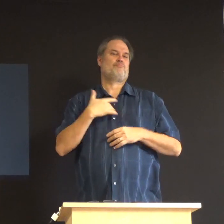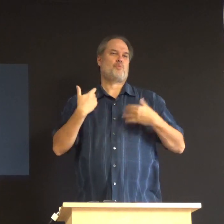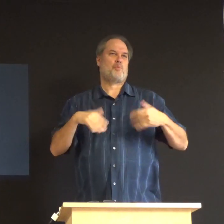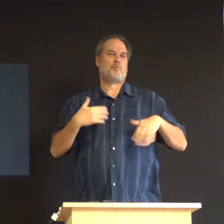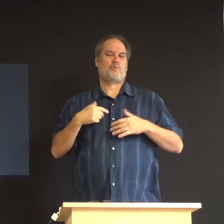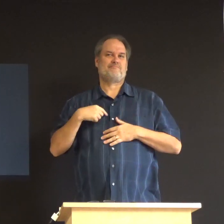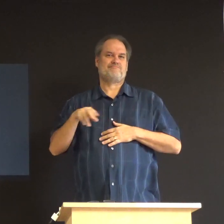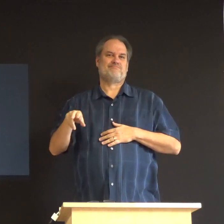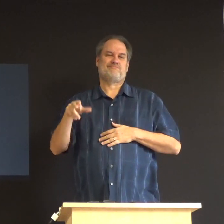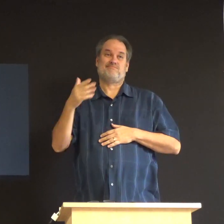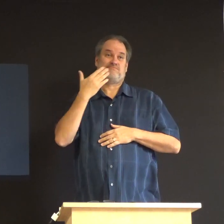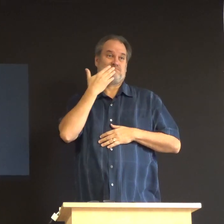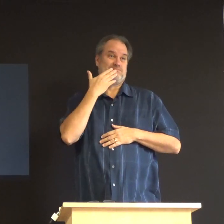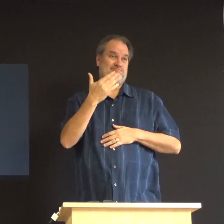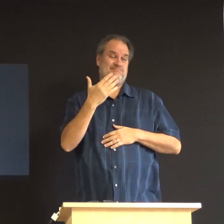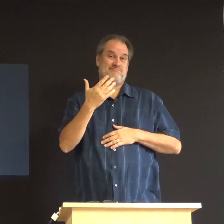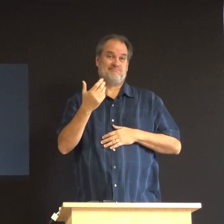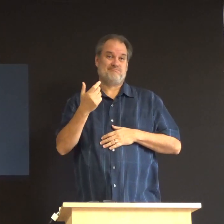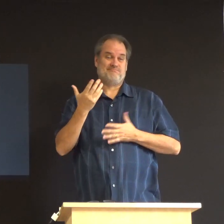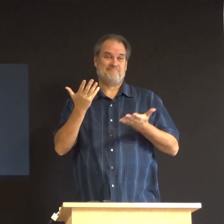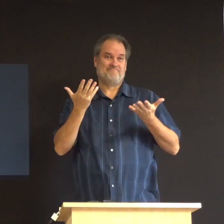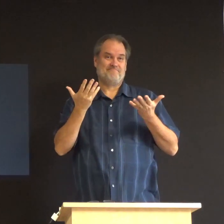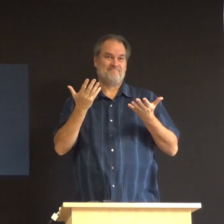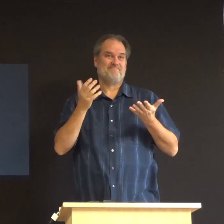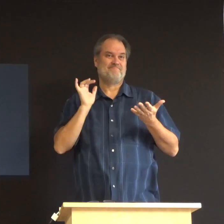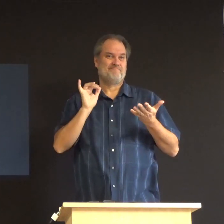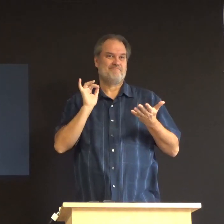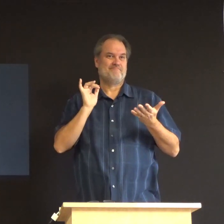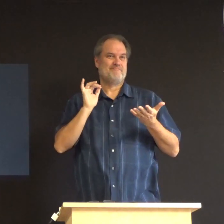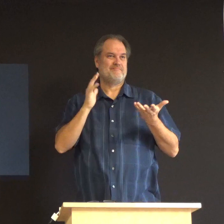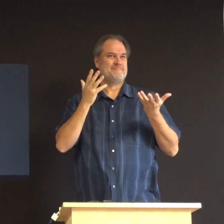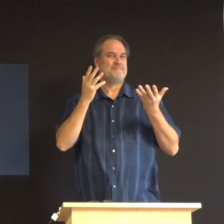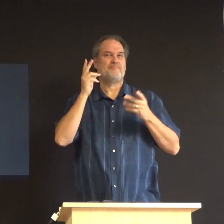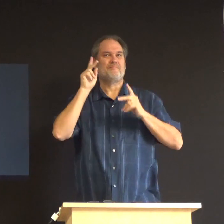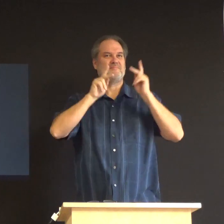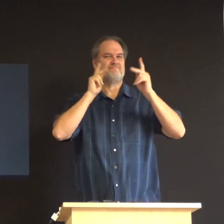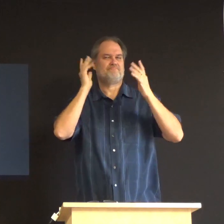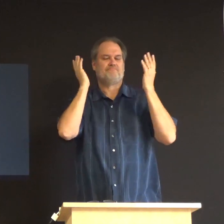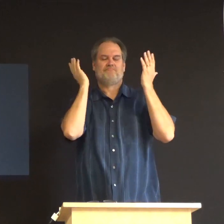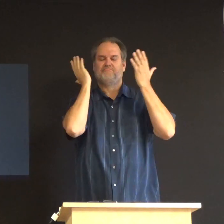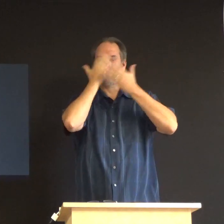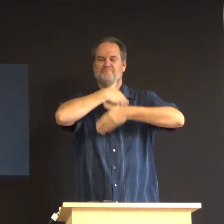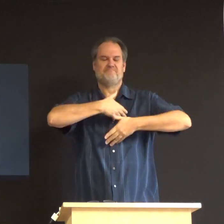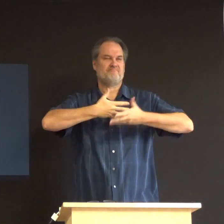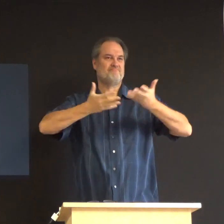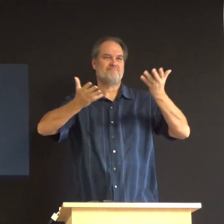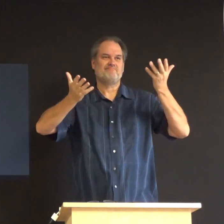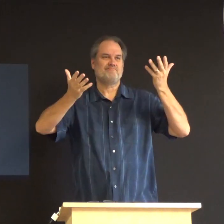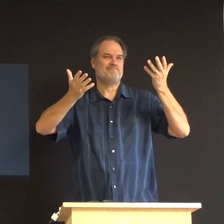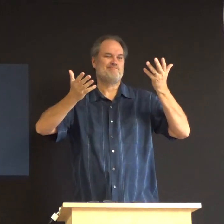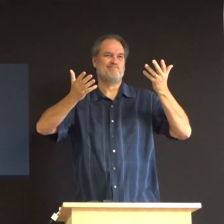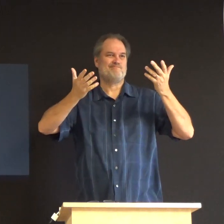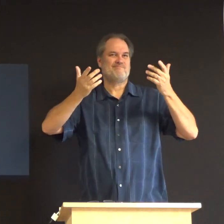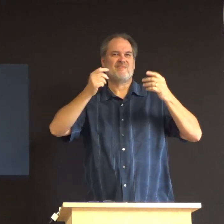this Instagram. I really liked it. people who are out in